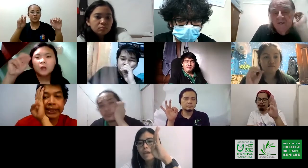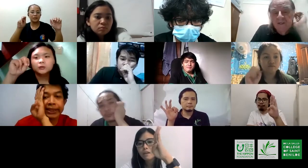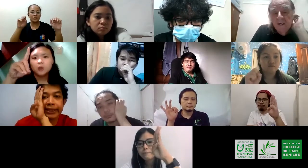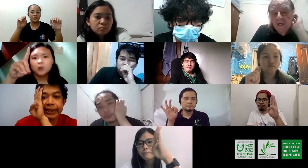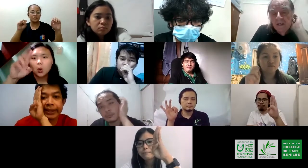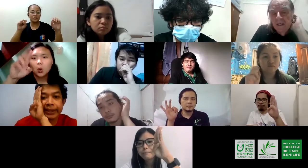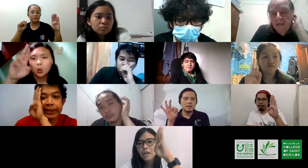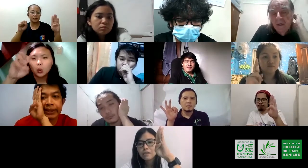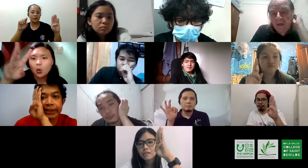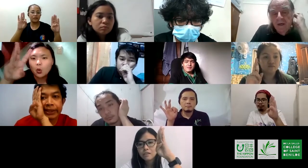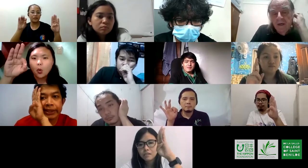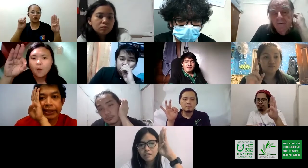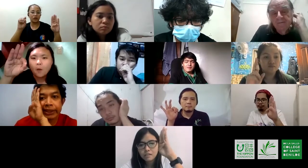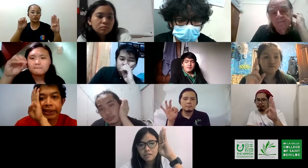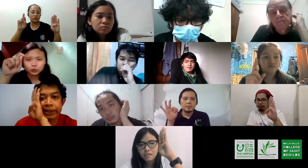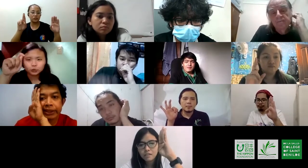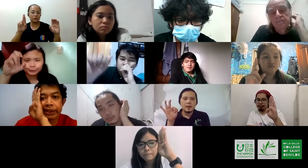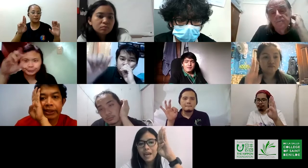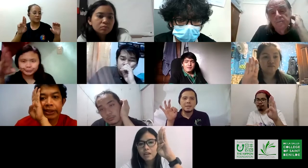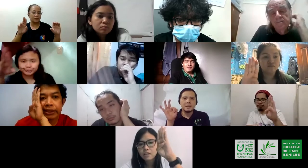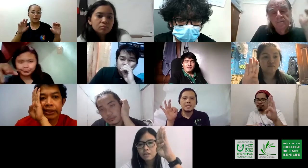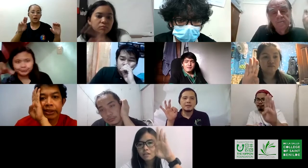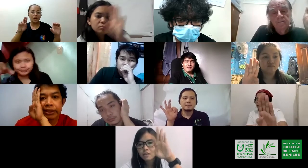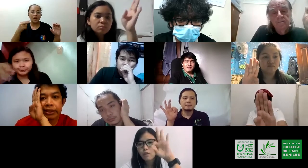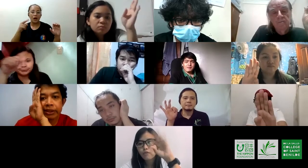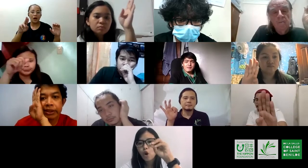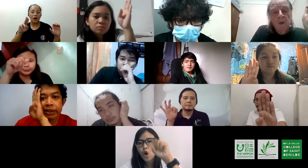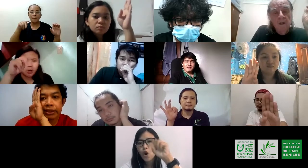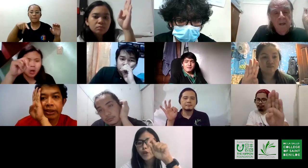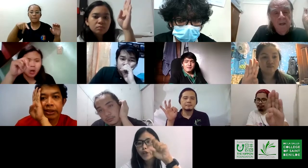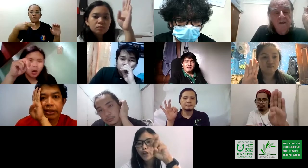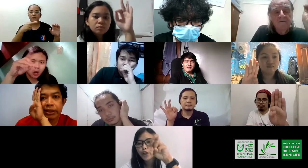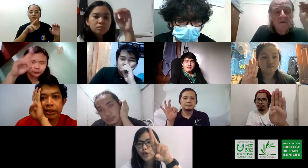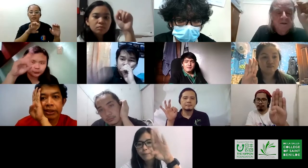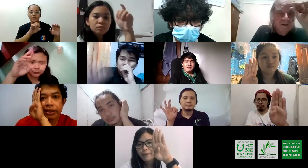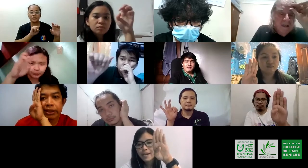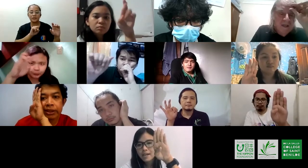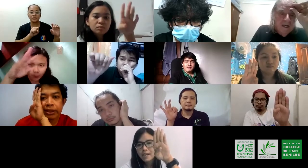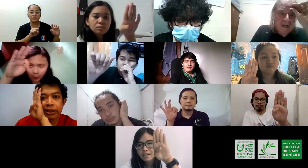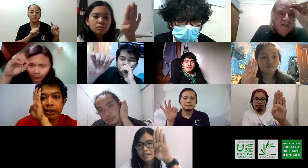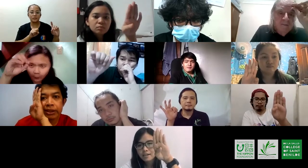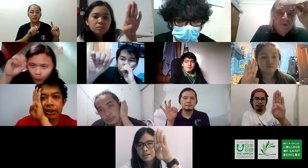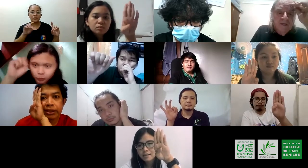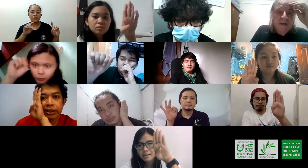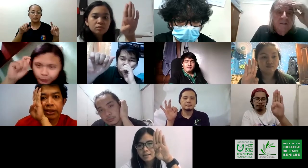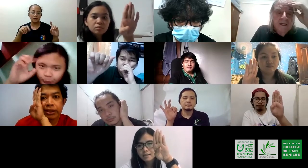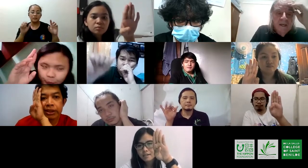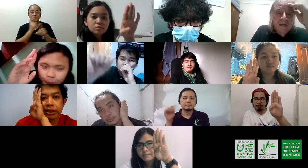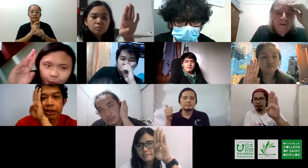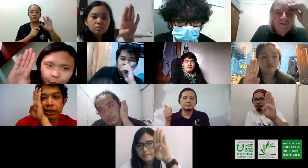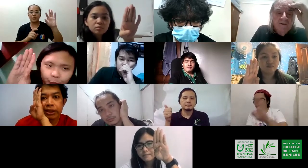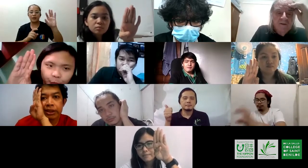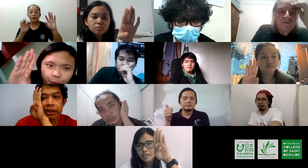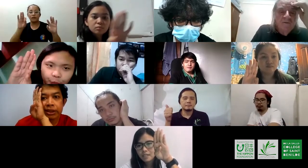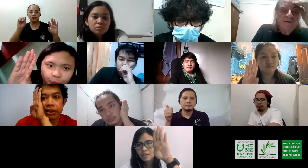Okay. Number 9. Who was the first Black deaf graduate of Gallaudet University? A.